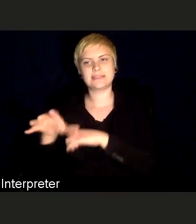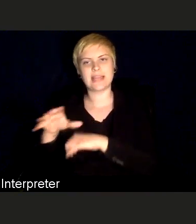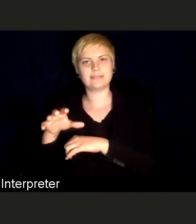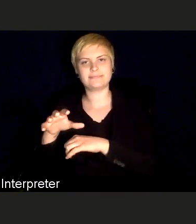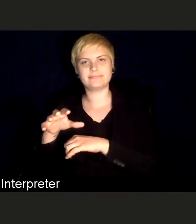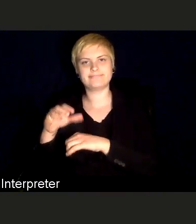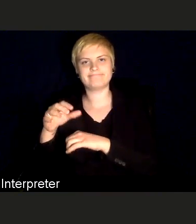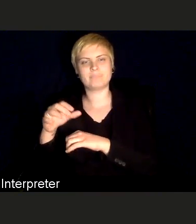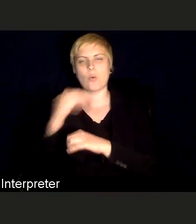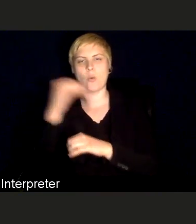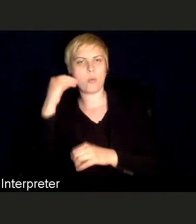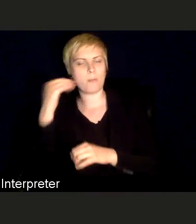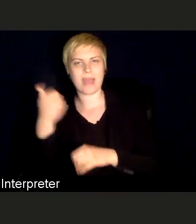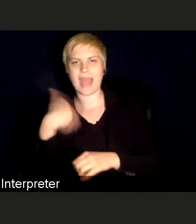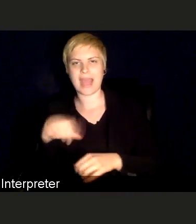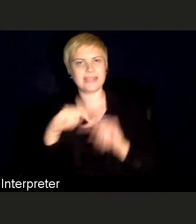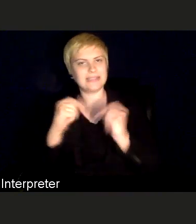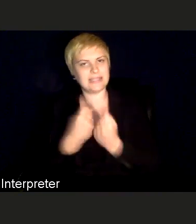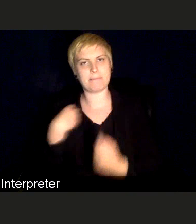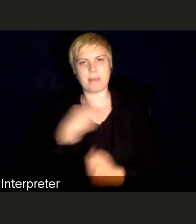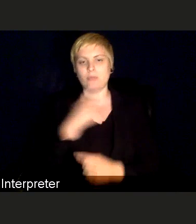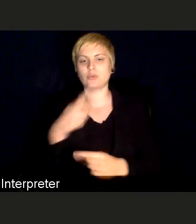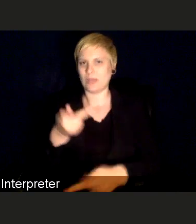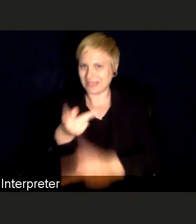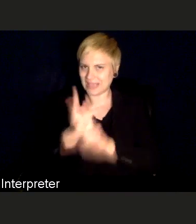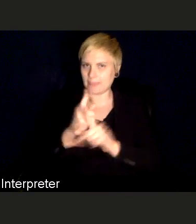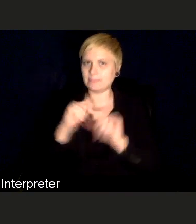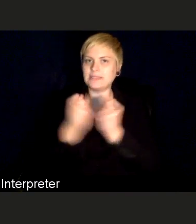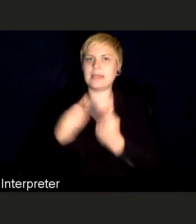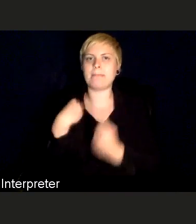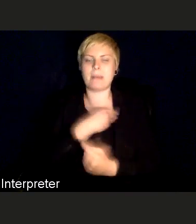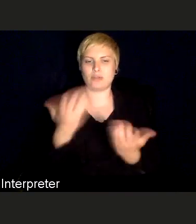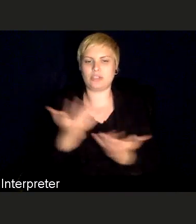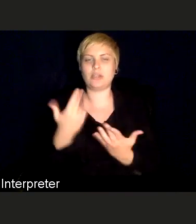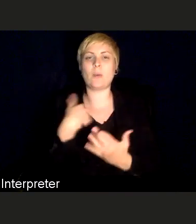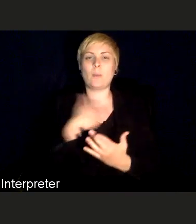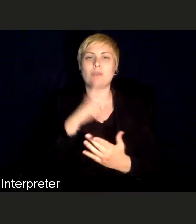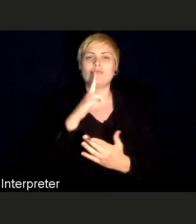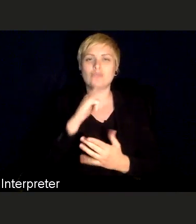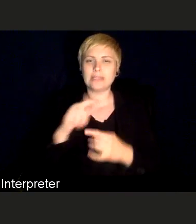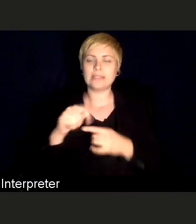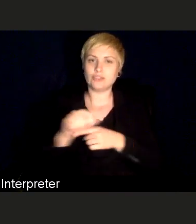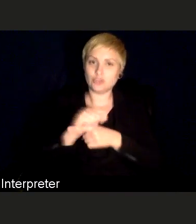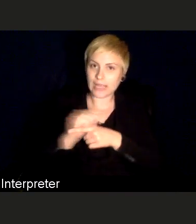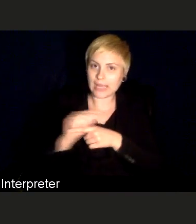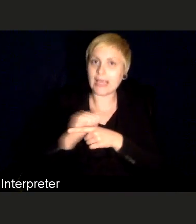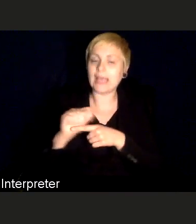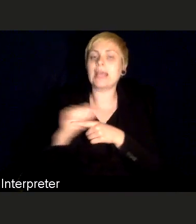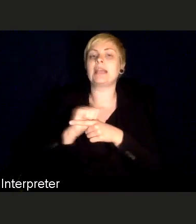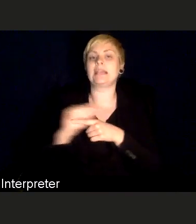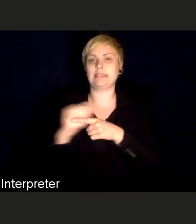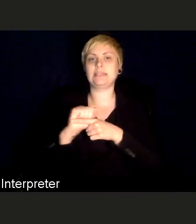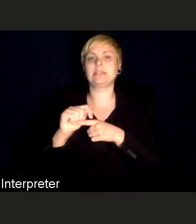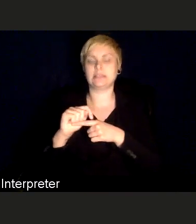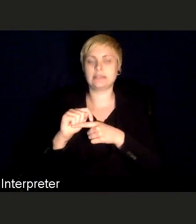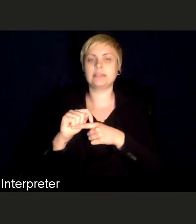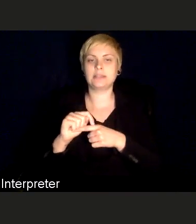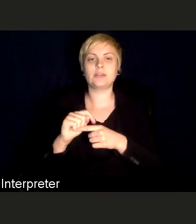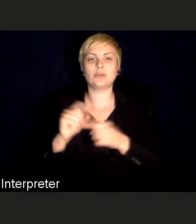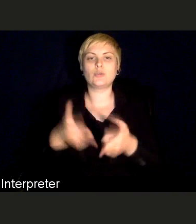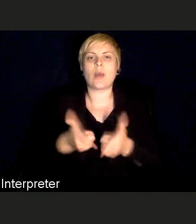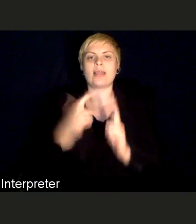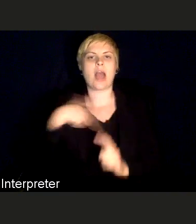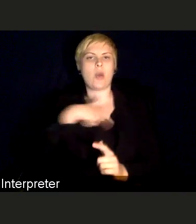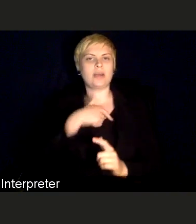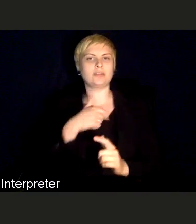we've actually begun a fairly aggressive retraining and cross-training program that is going to allow us to be able to staff up